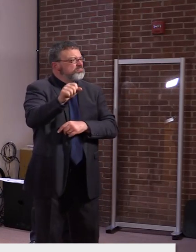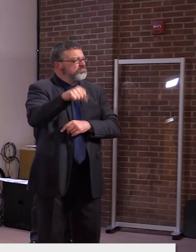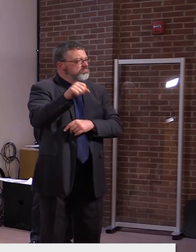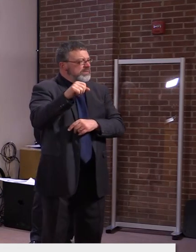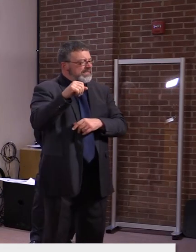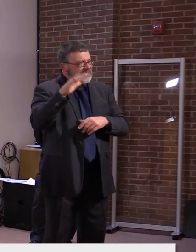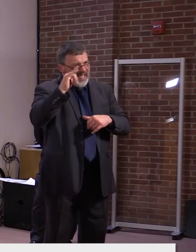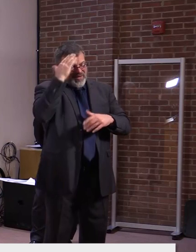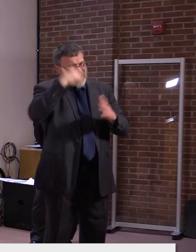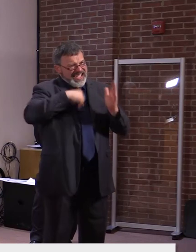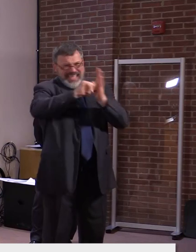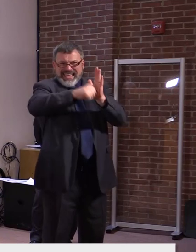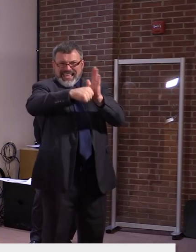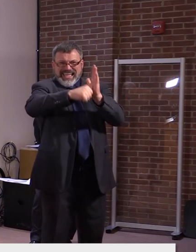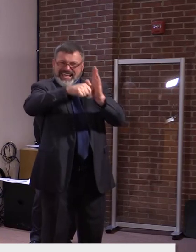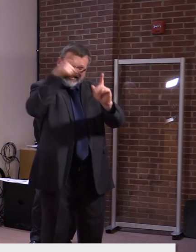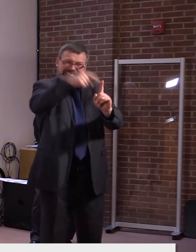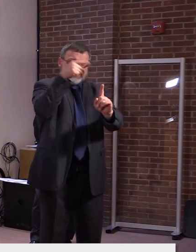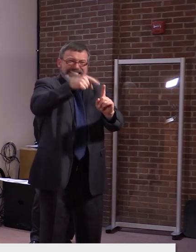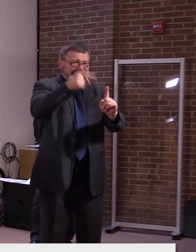incredibly important addition.